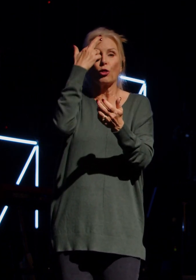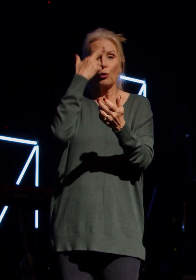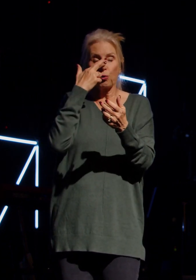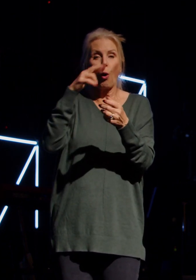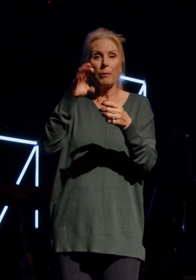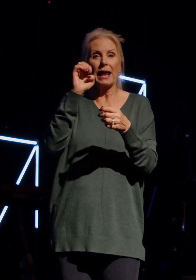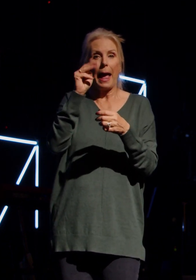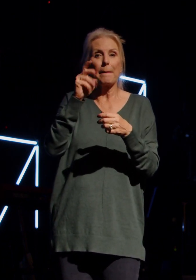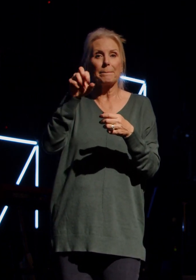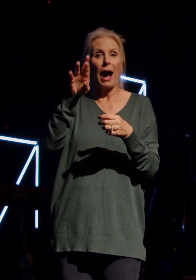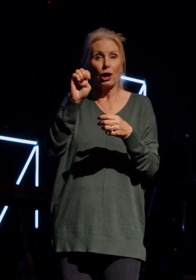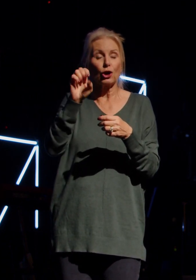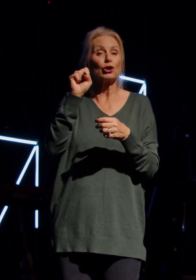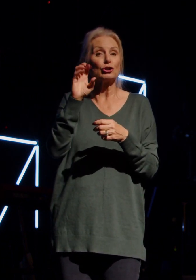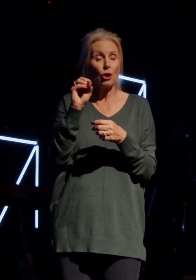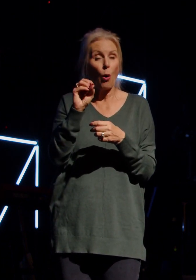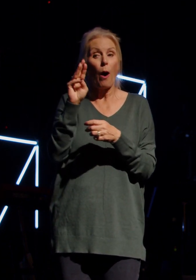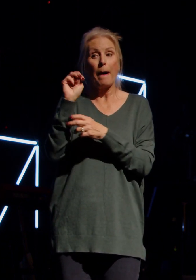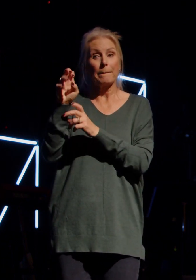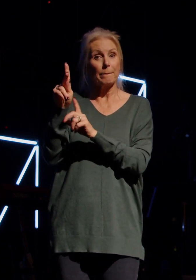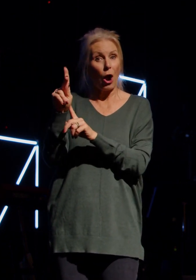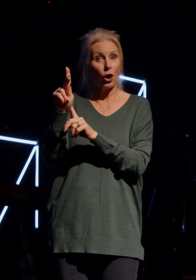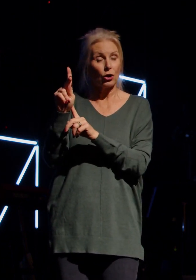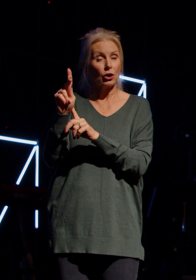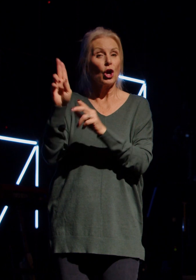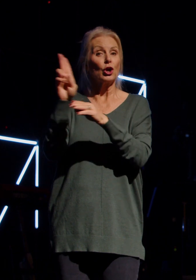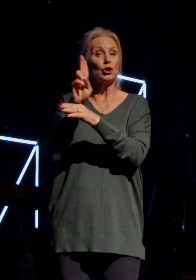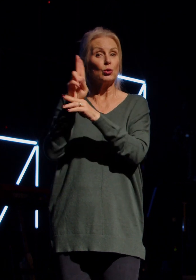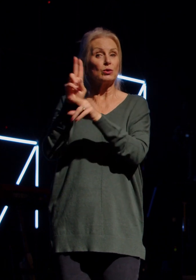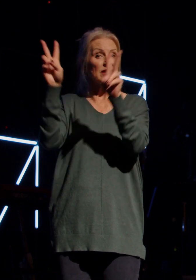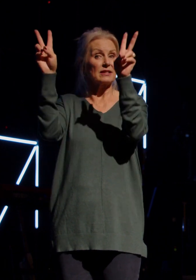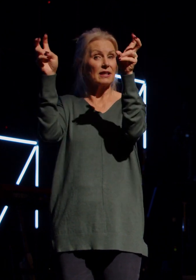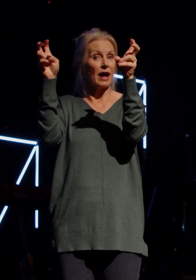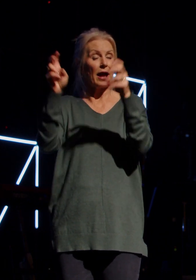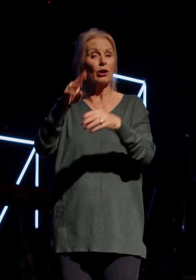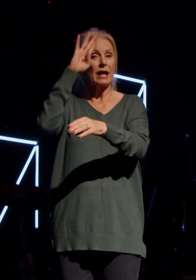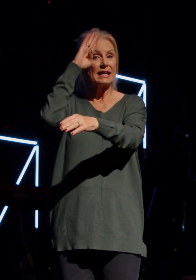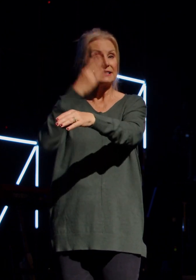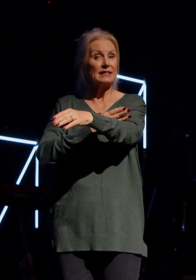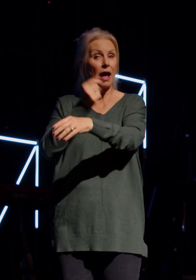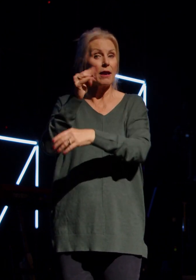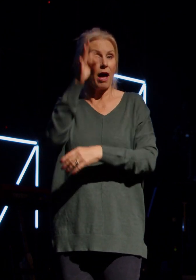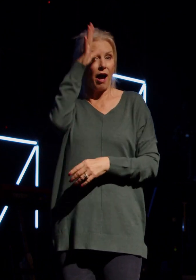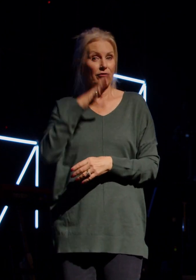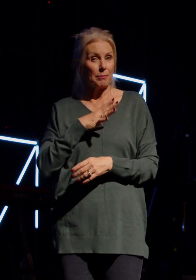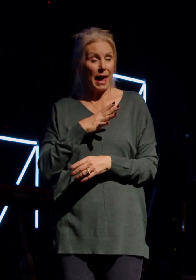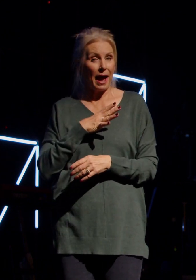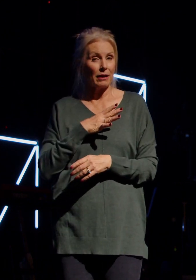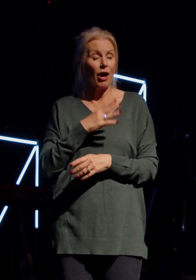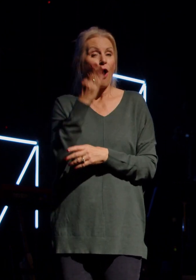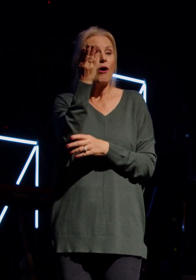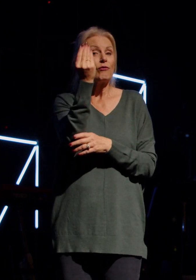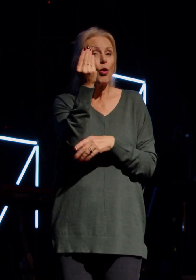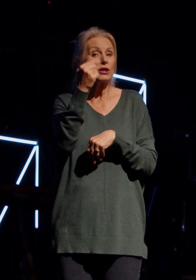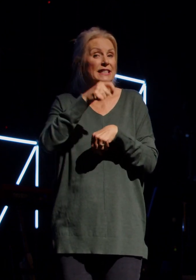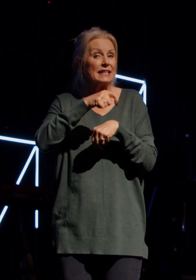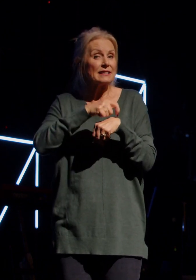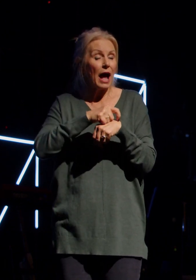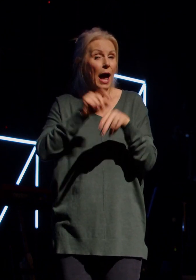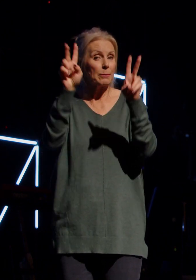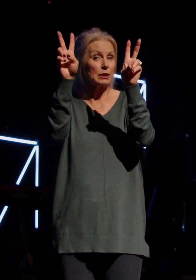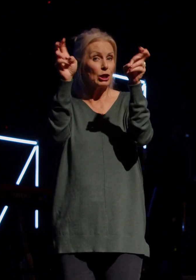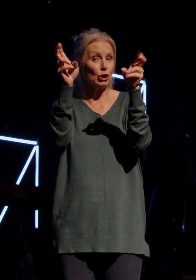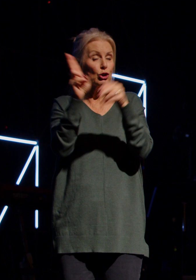Empire that has them captive. So what does Mark use? He uses the title Son of Man over and over again. In fact, 14 times he uses this to show